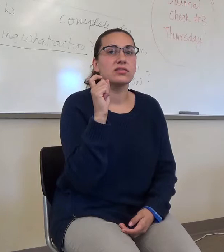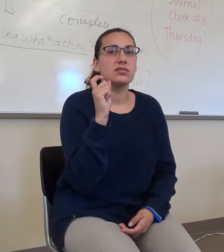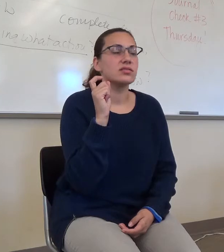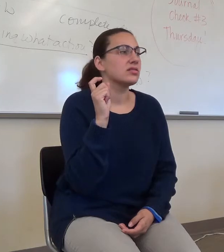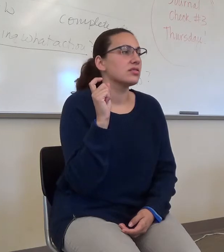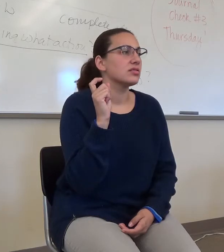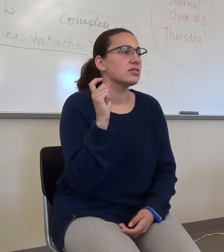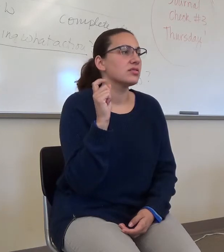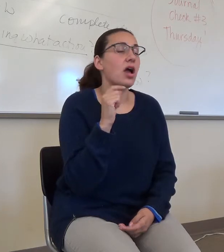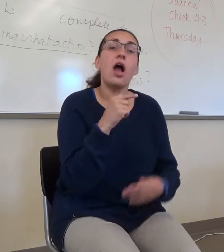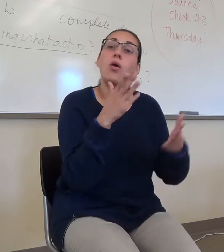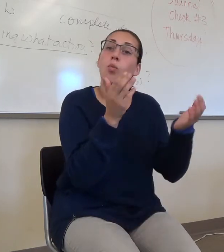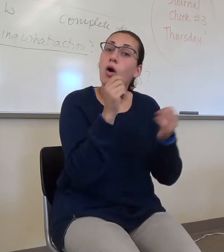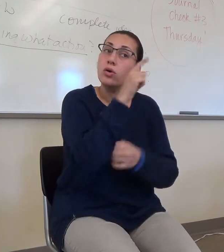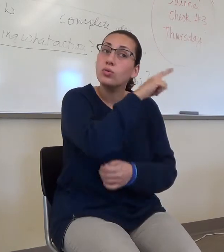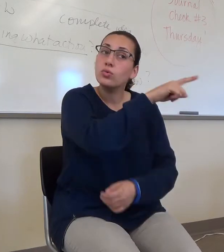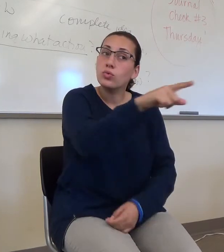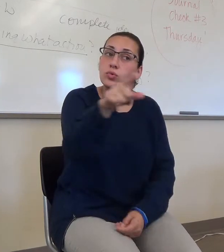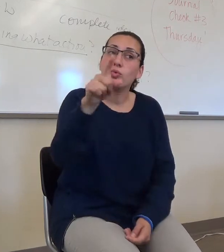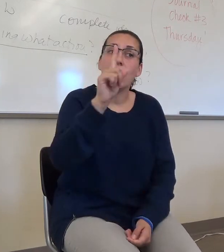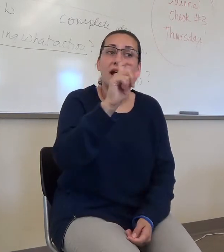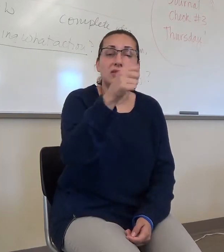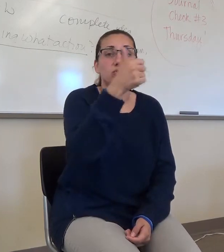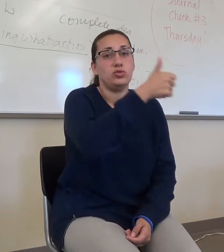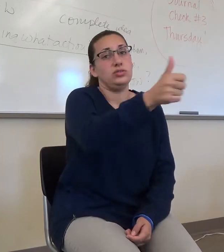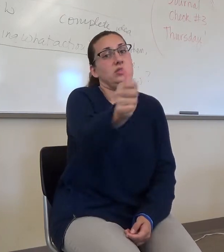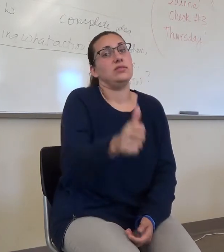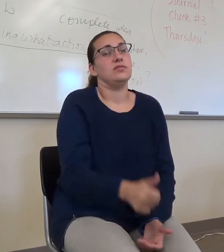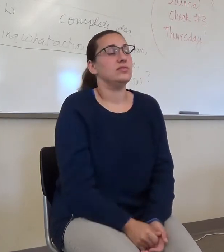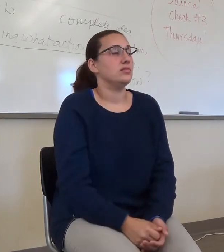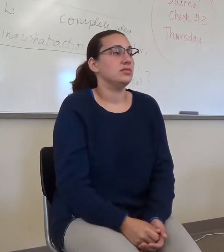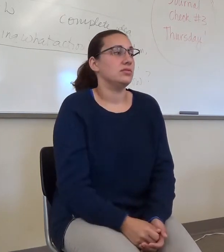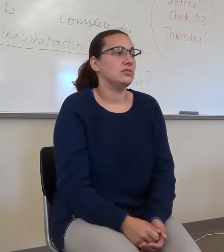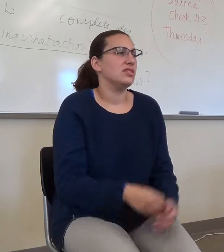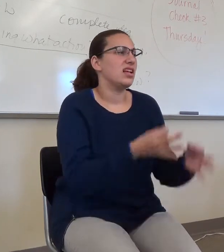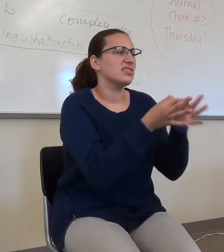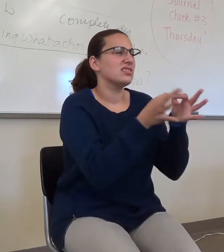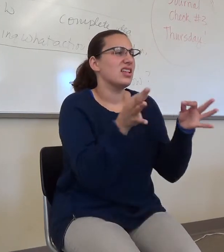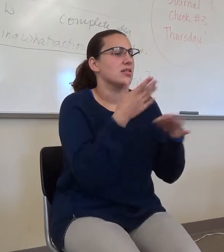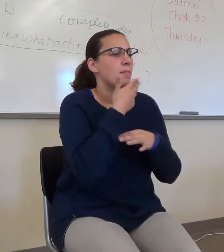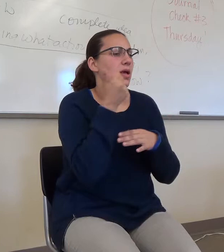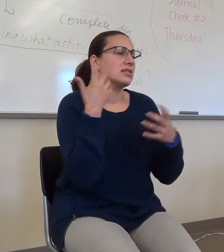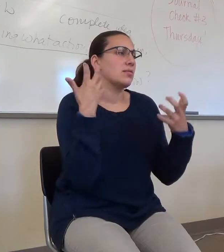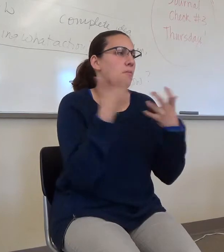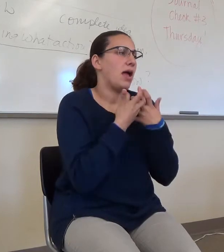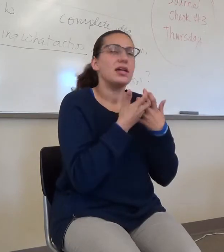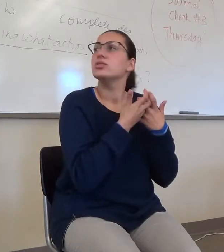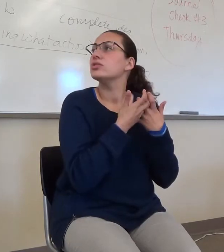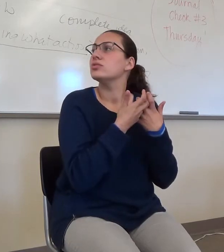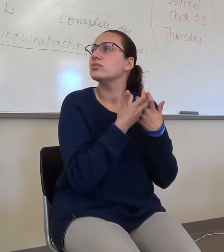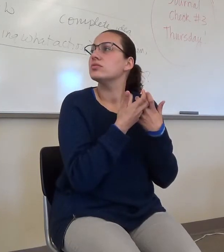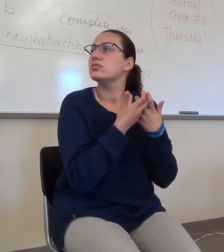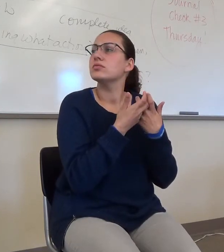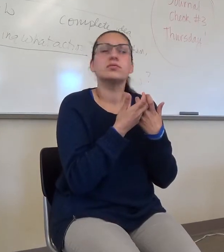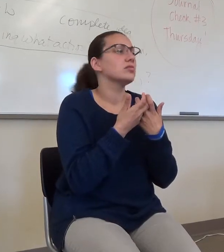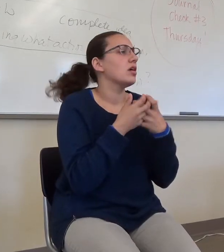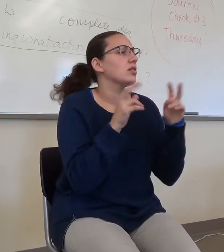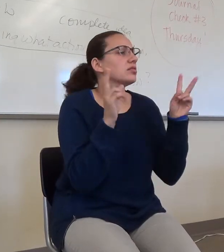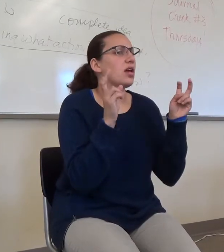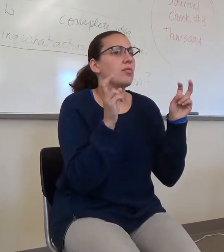That's, I want you to ask yourself that. What is the sentence that comes the closest to this? Yeah,